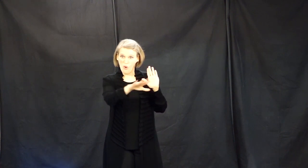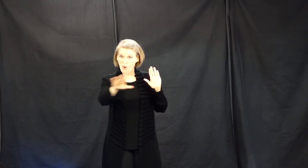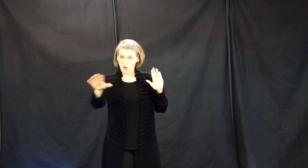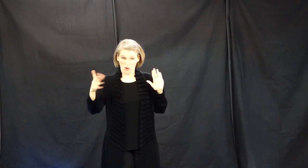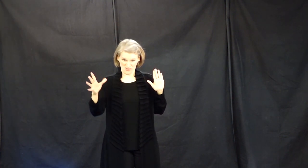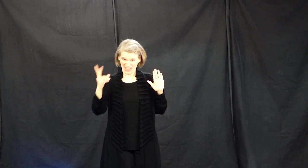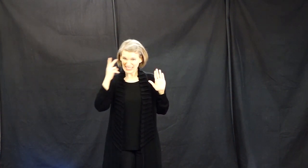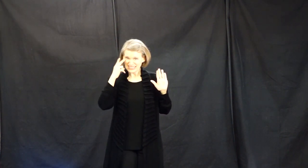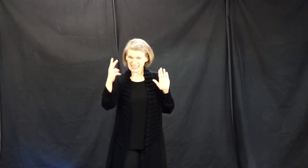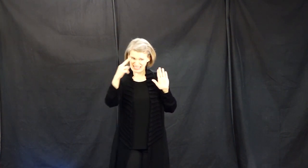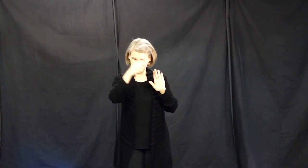Have you read this?